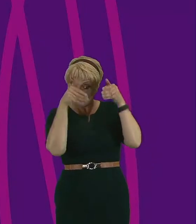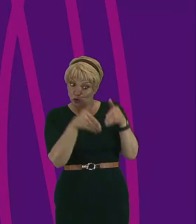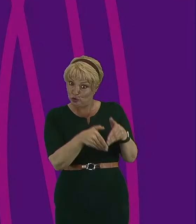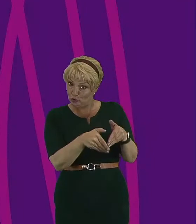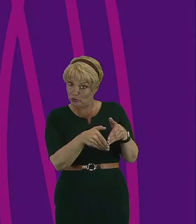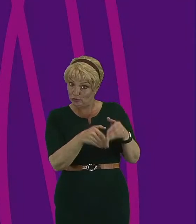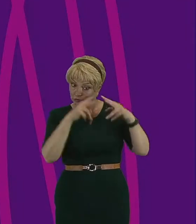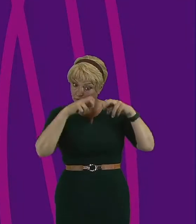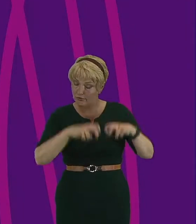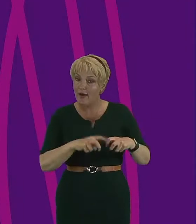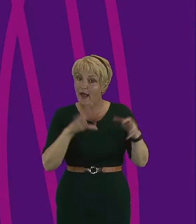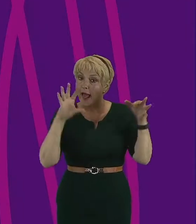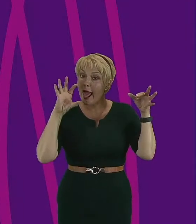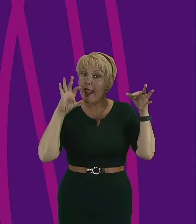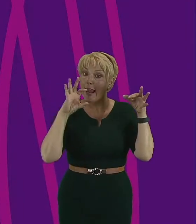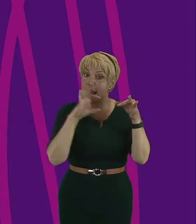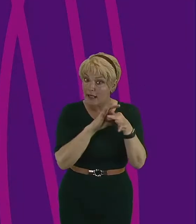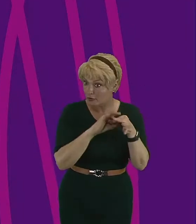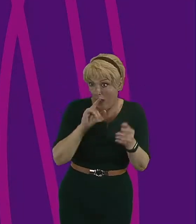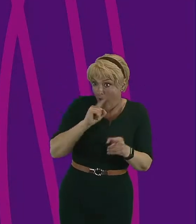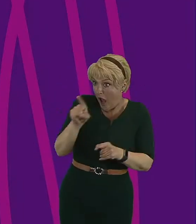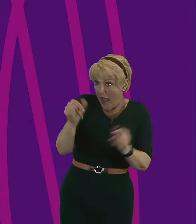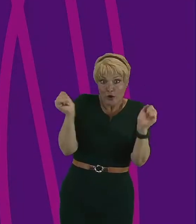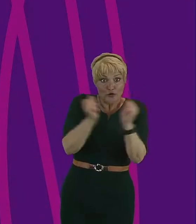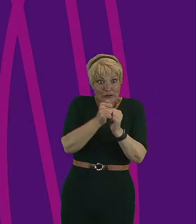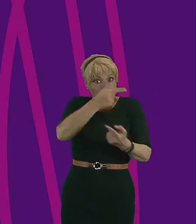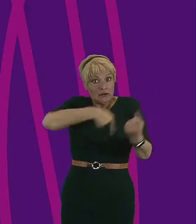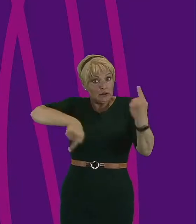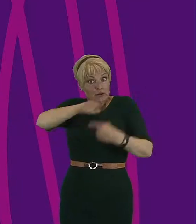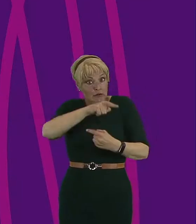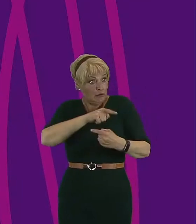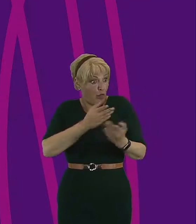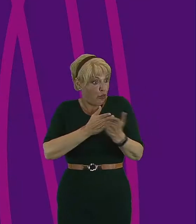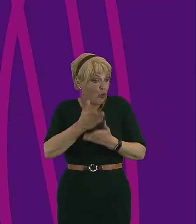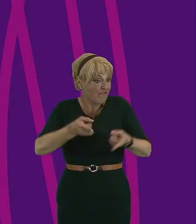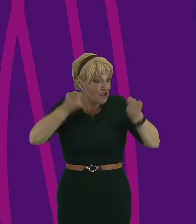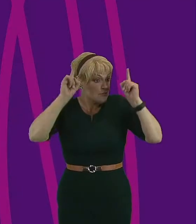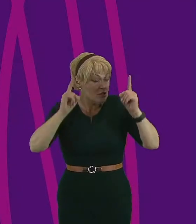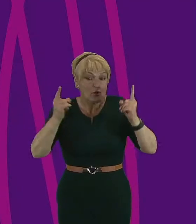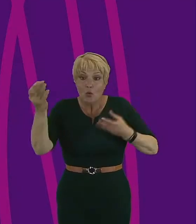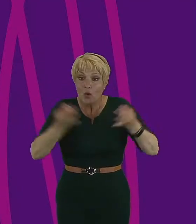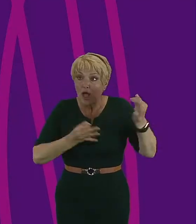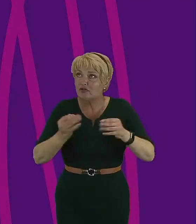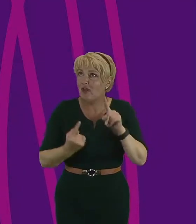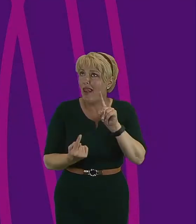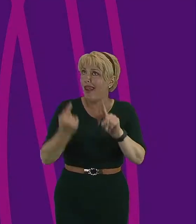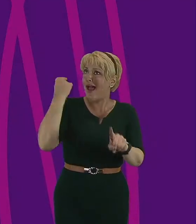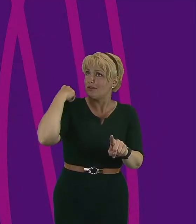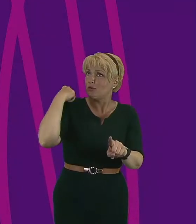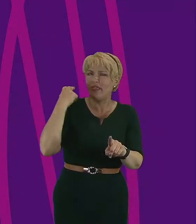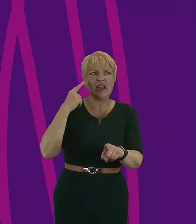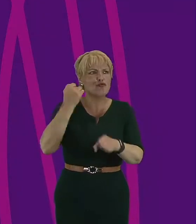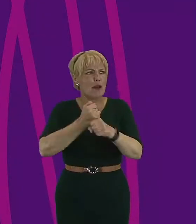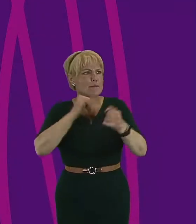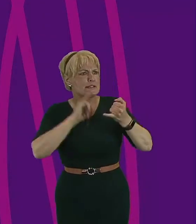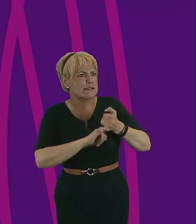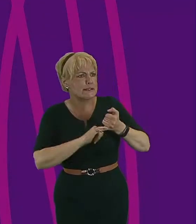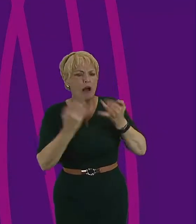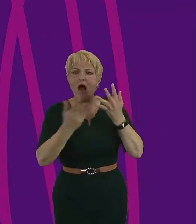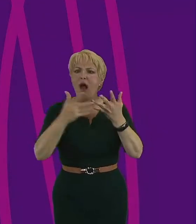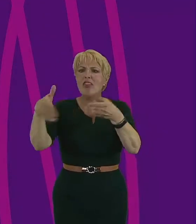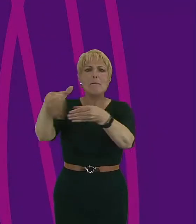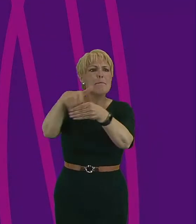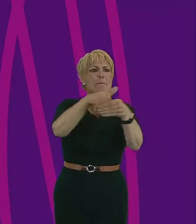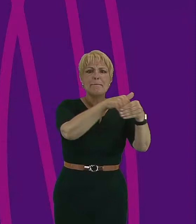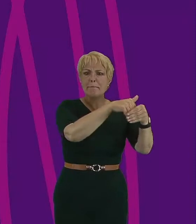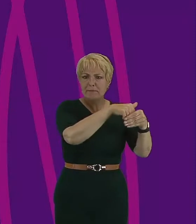expressed by members of this chamber during First Minister's questions last week, I think, and the week before from Graham Simpson, for other members who